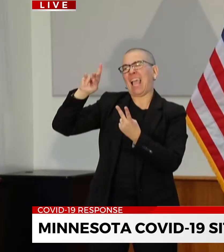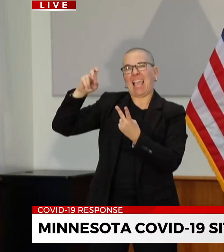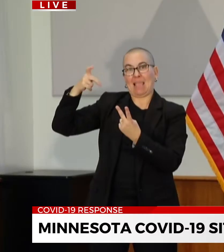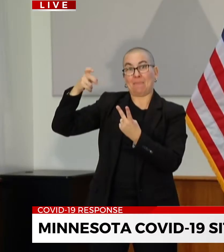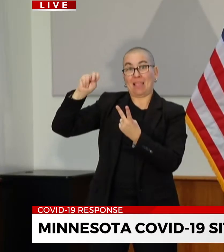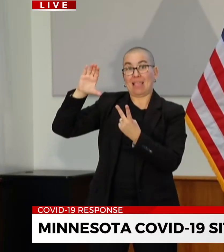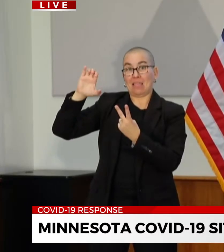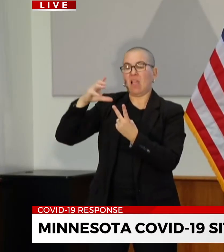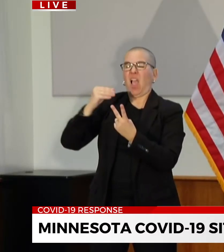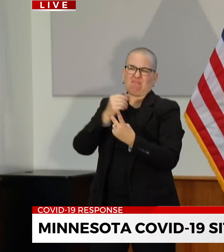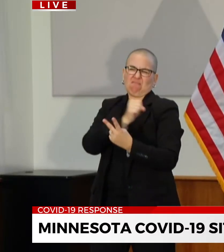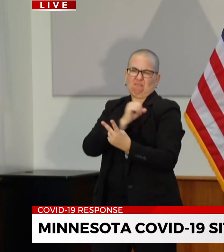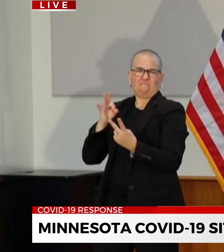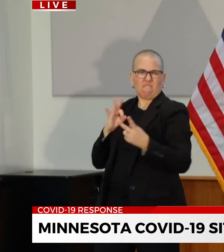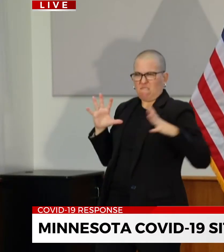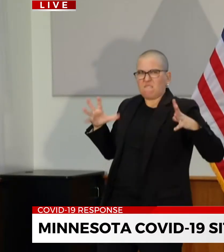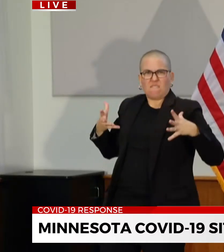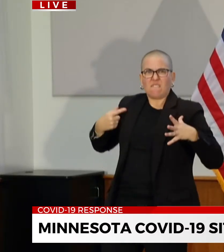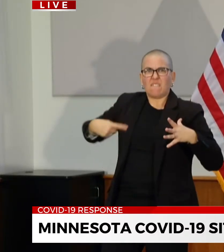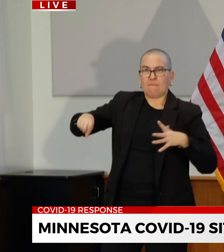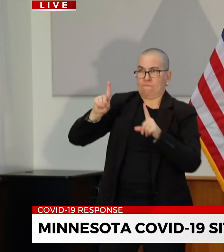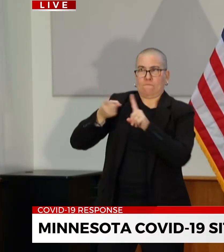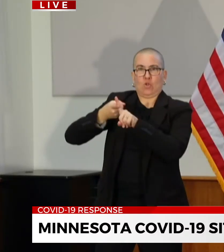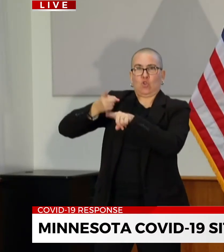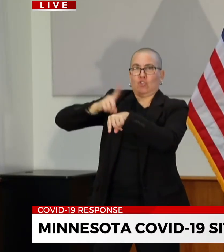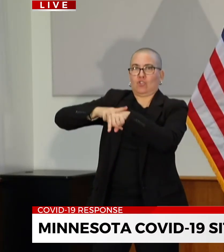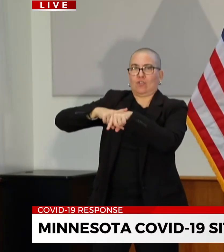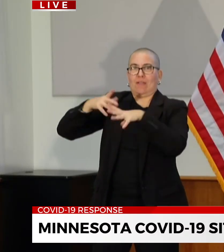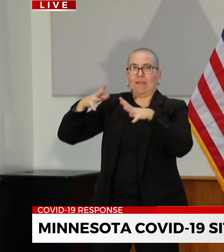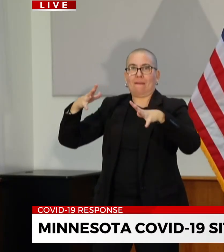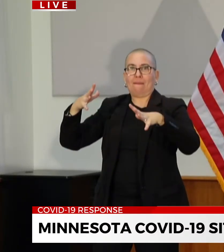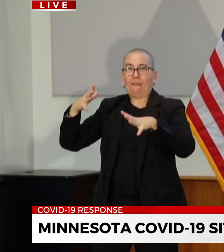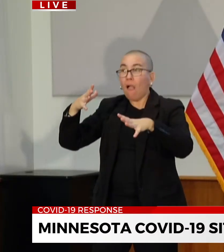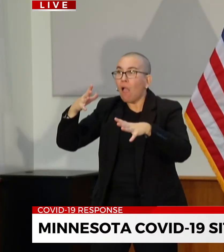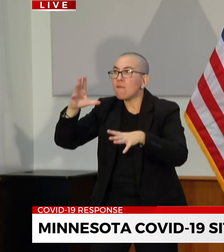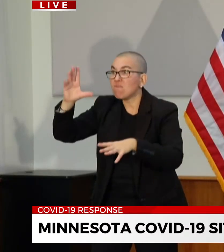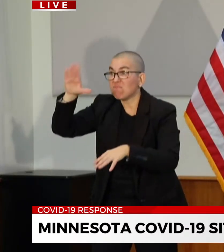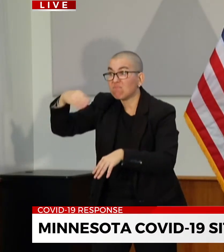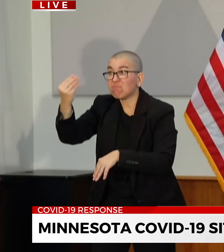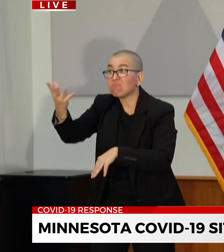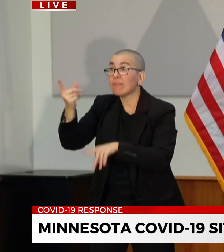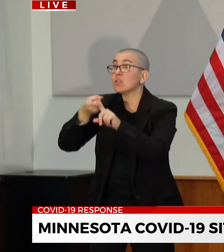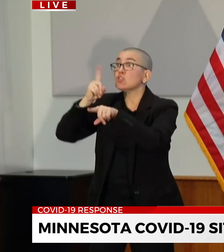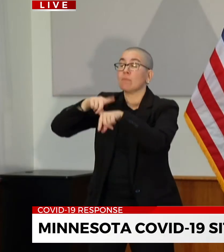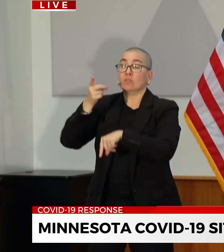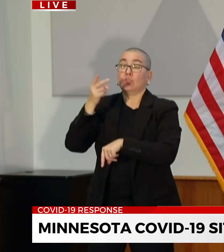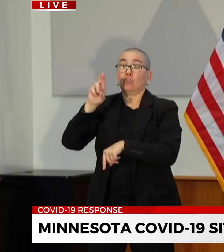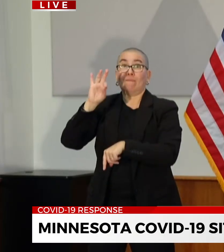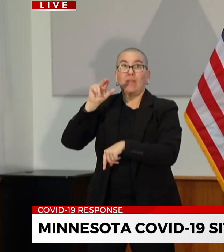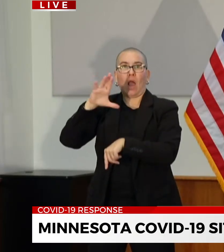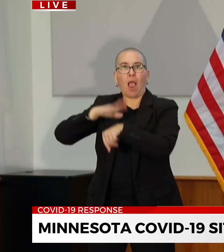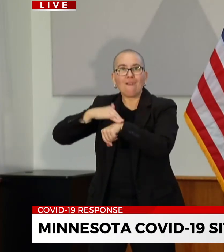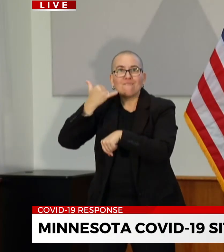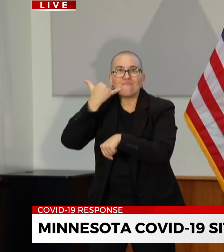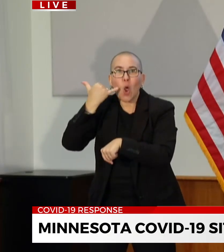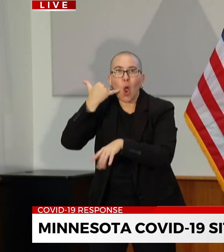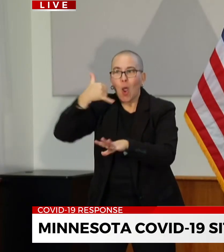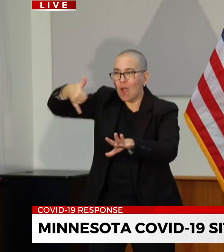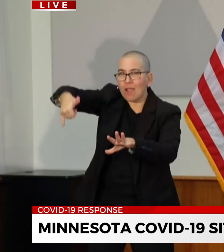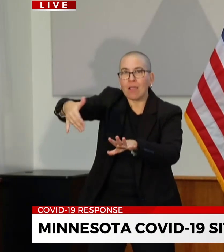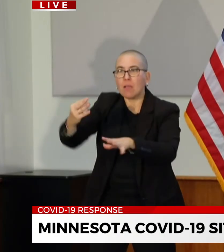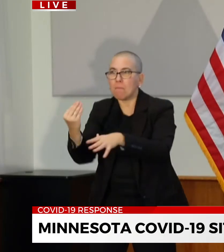on the call noted this is the first time Dr. Fauci's been on this call for a long time, and I view that as a really good thing. Secretary Azar has